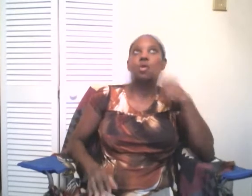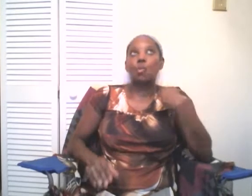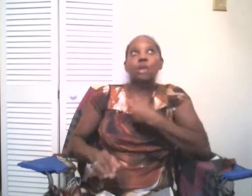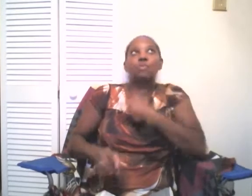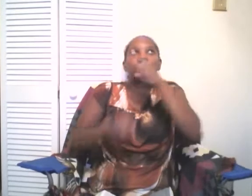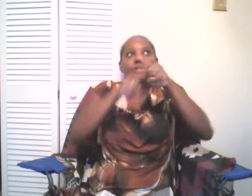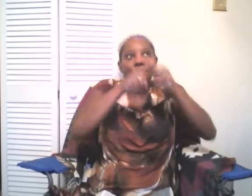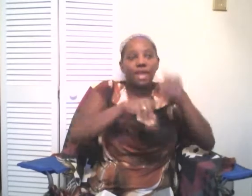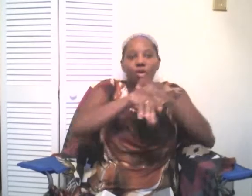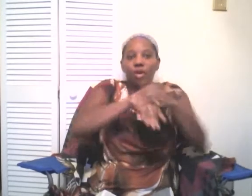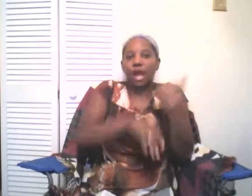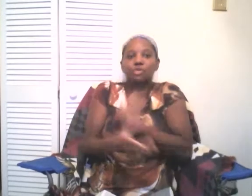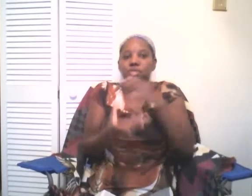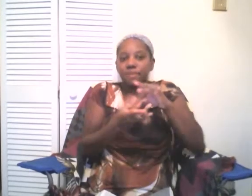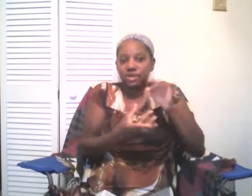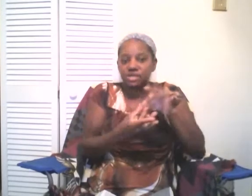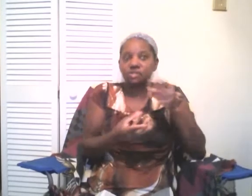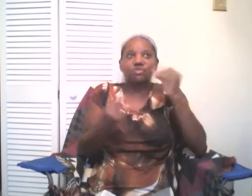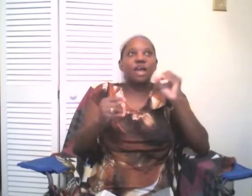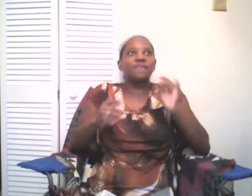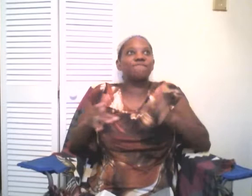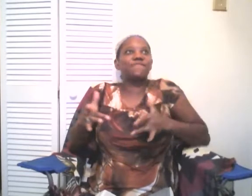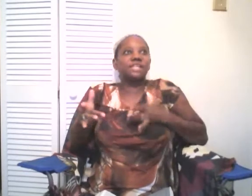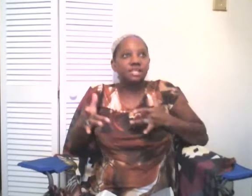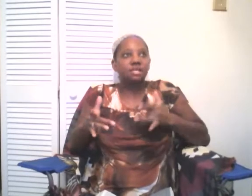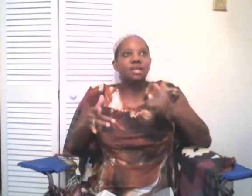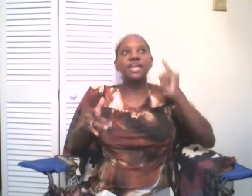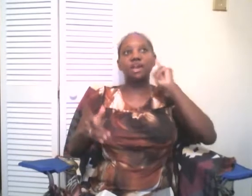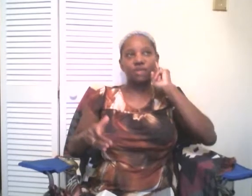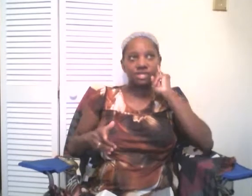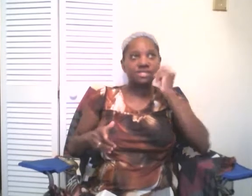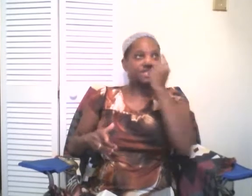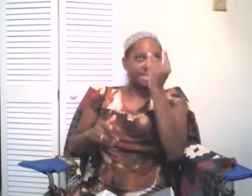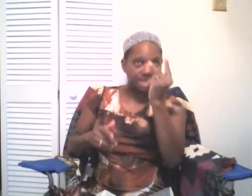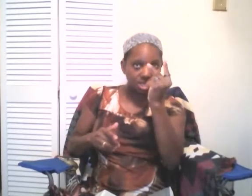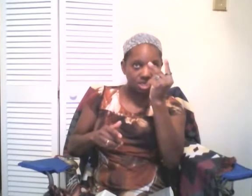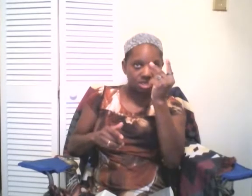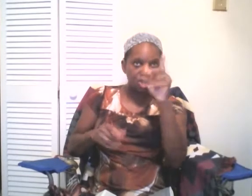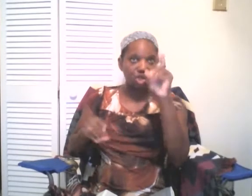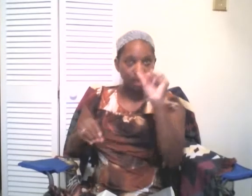We really depend on our spirits. We try to feel it, hear it, see it, do it.